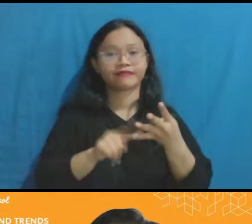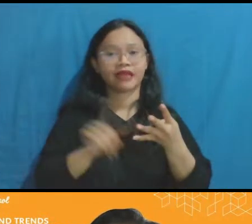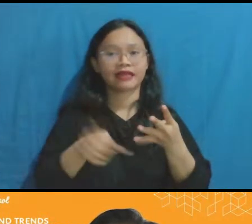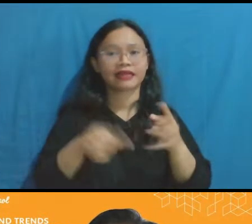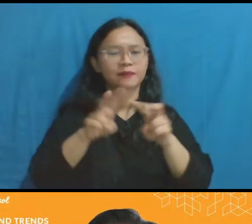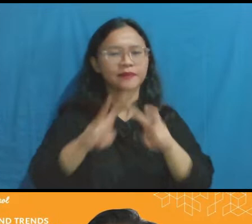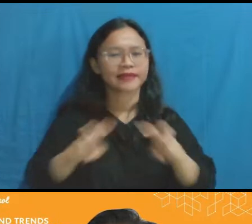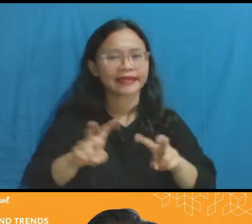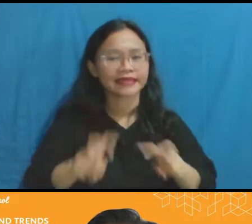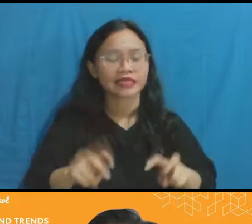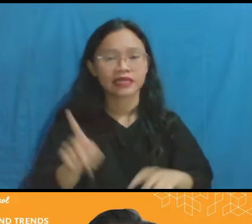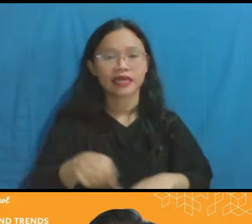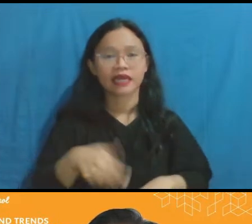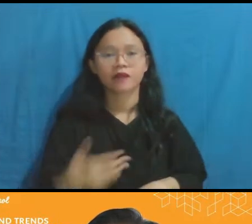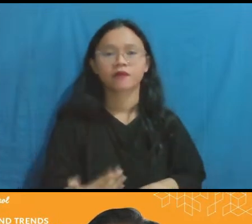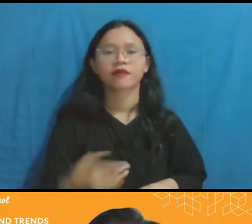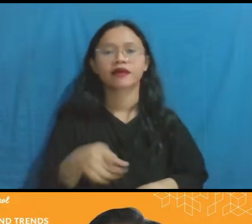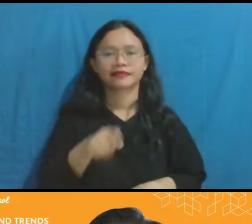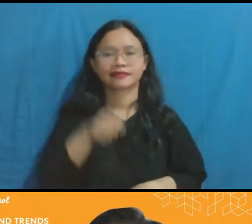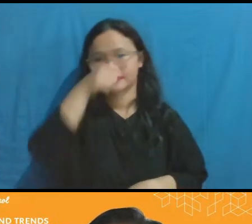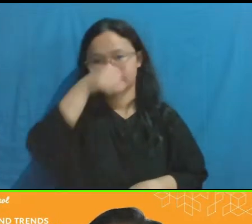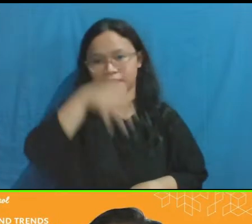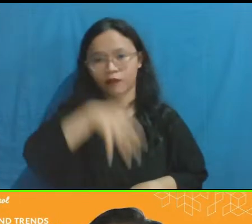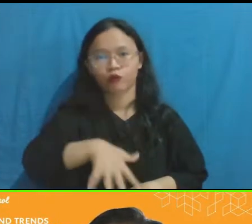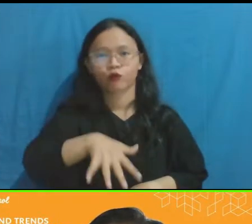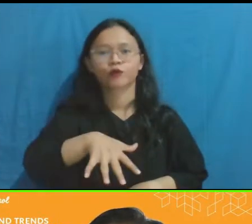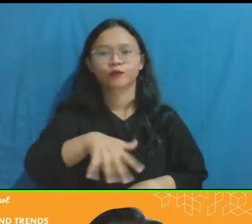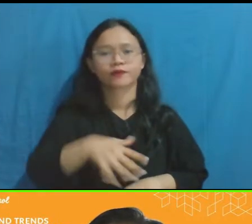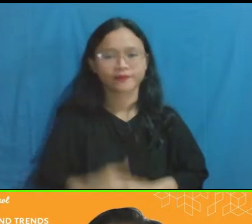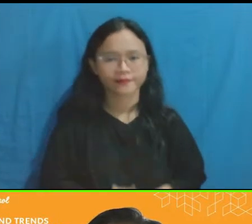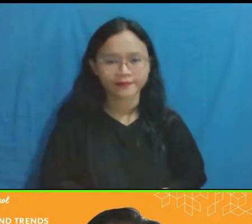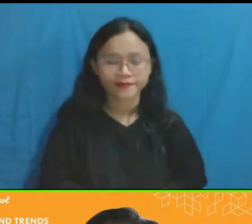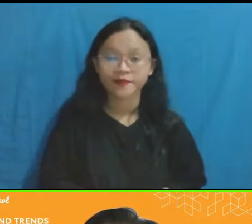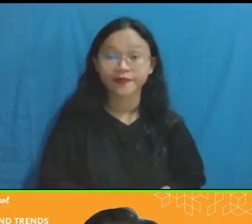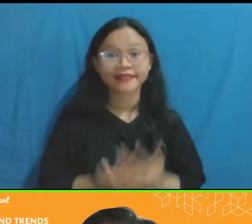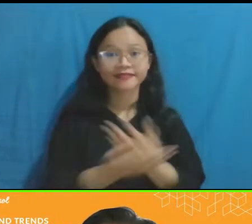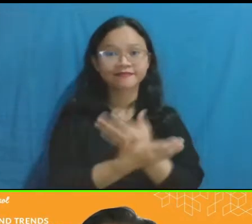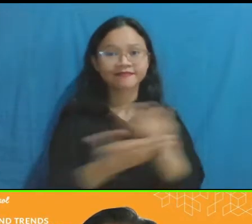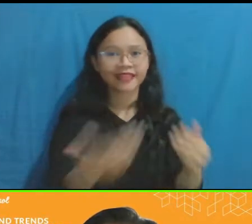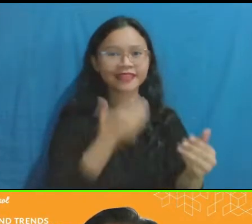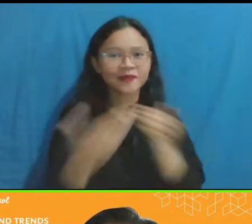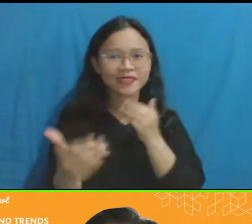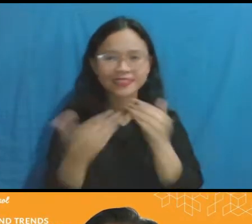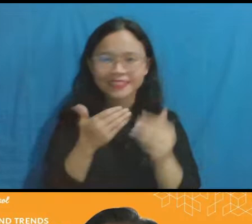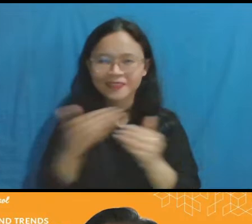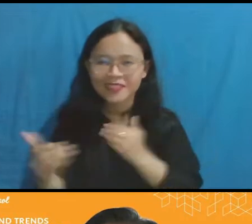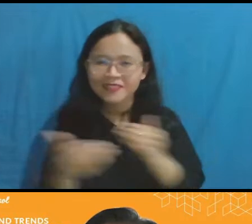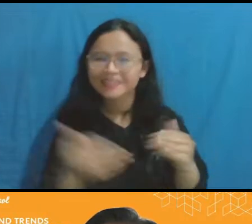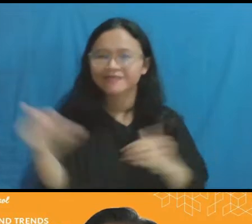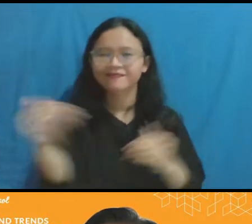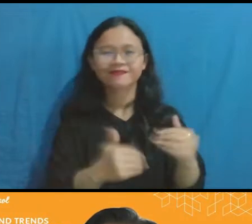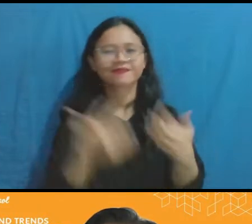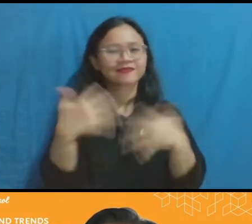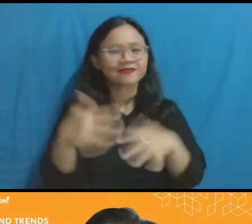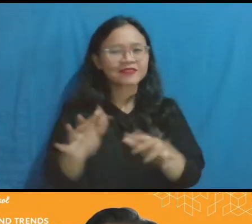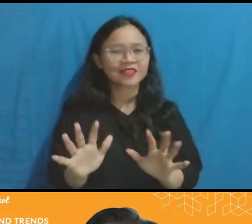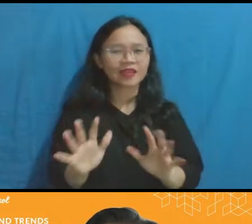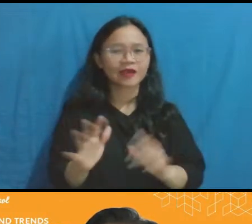morning, speakers. Hi. Good afternoon, good morning, everyone.